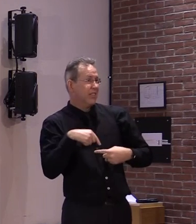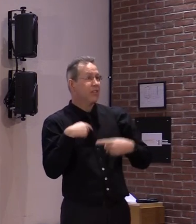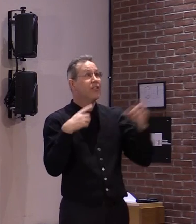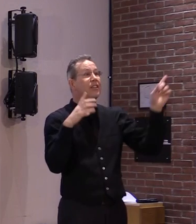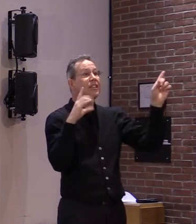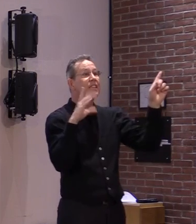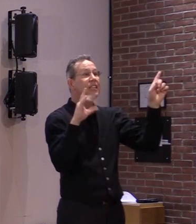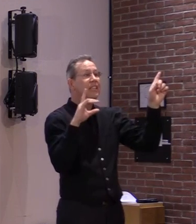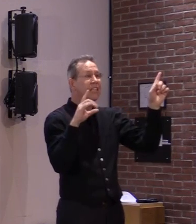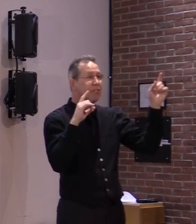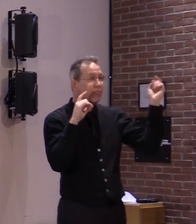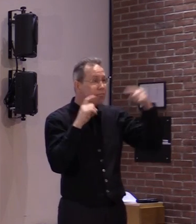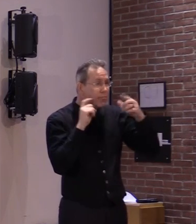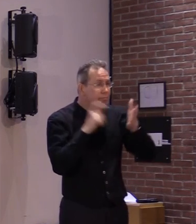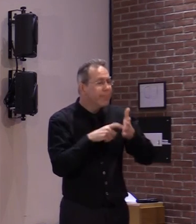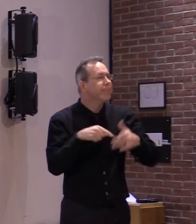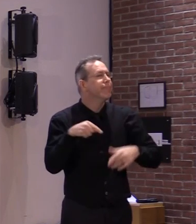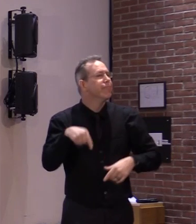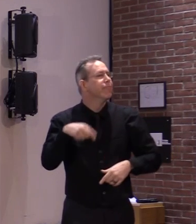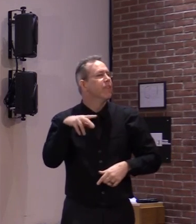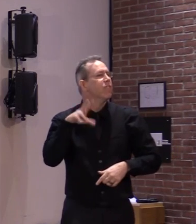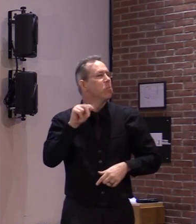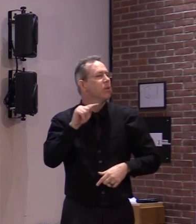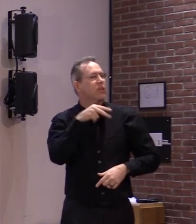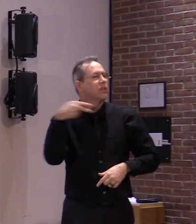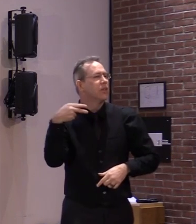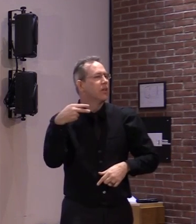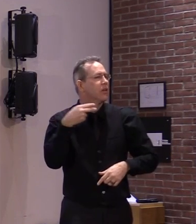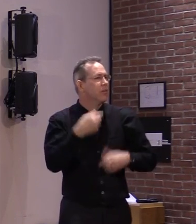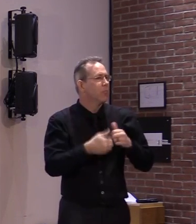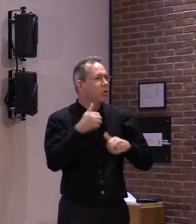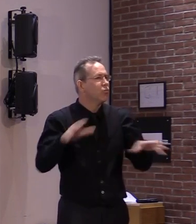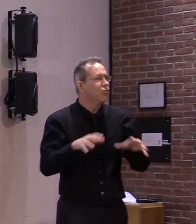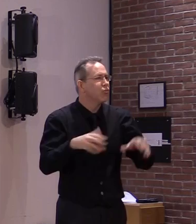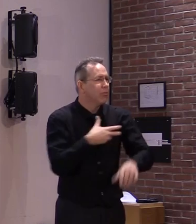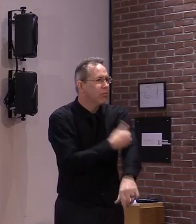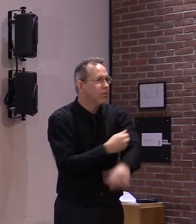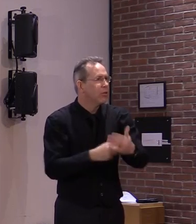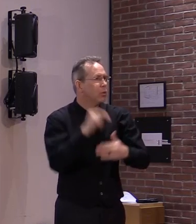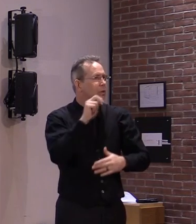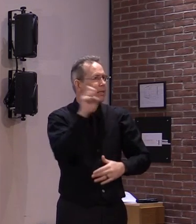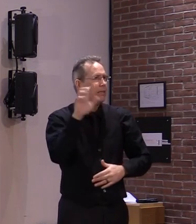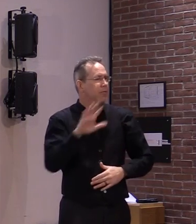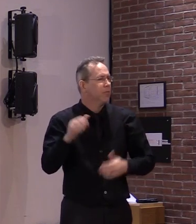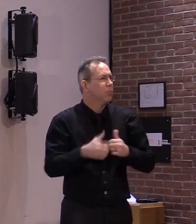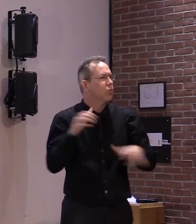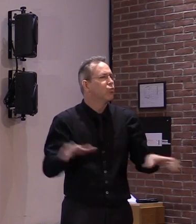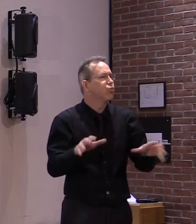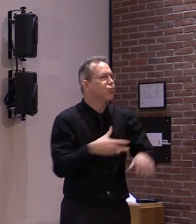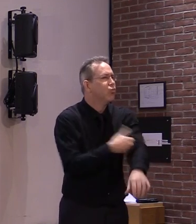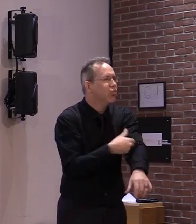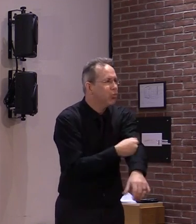Vermont second in the Northeast and 10th nationally in vaccines administered